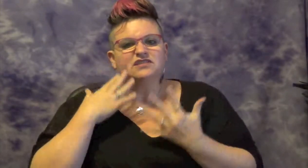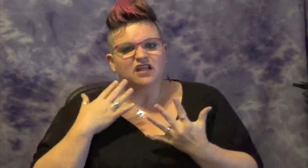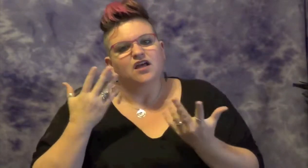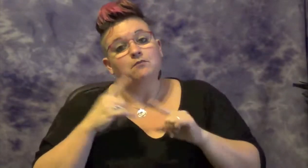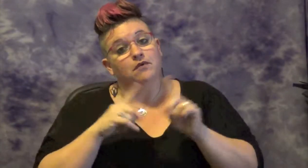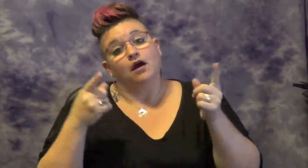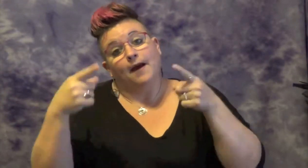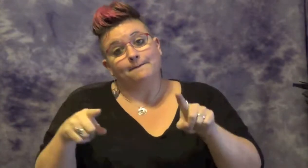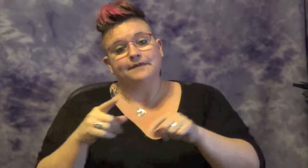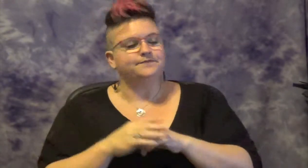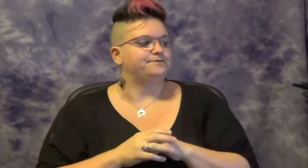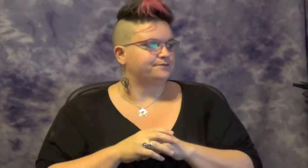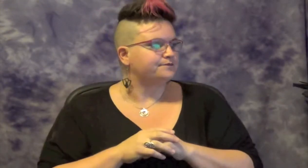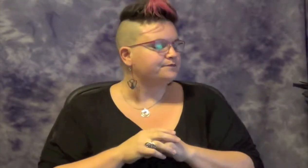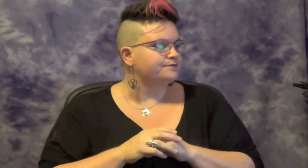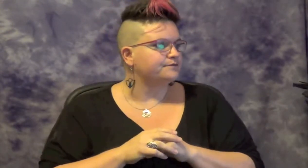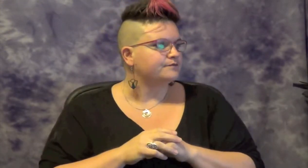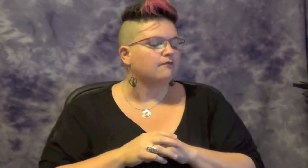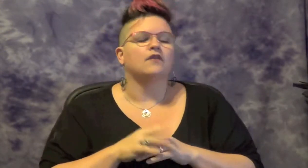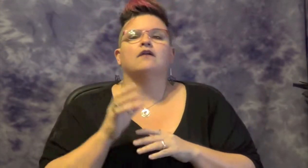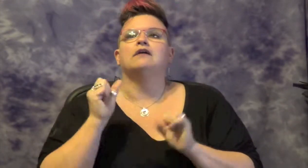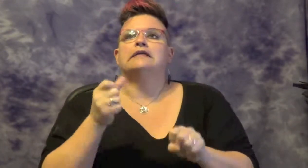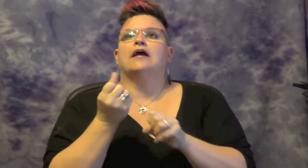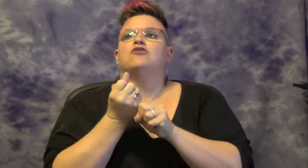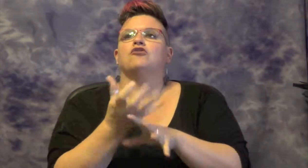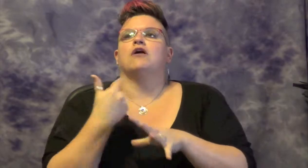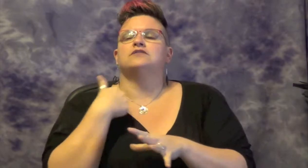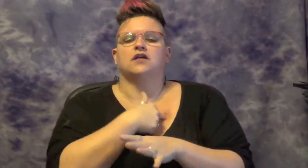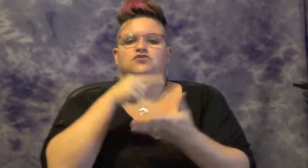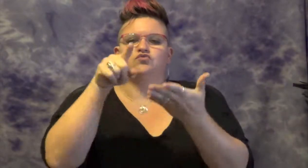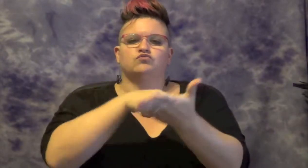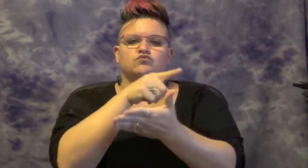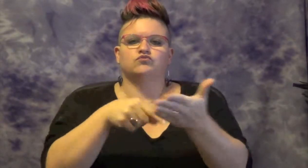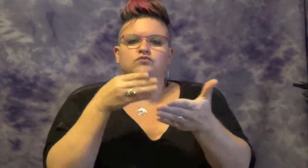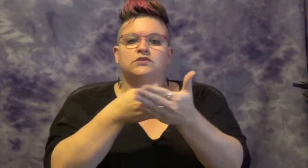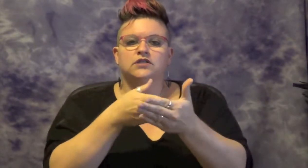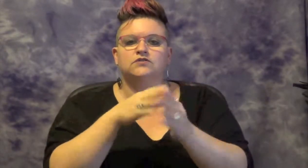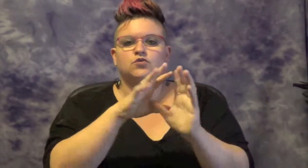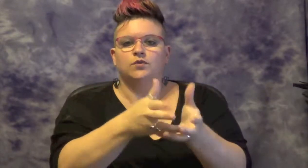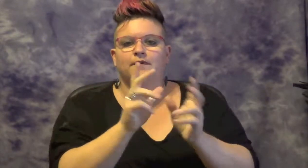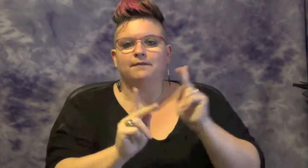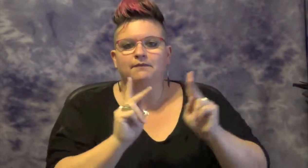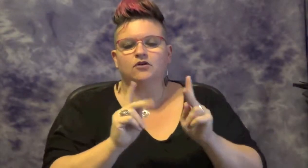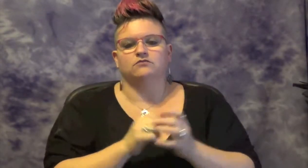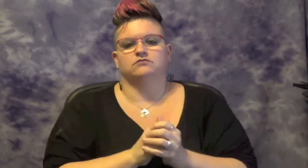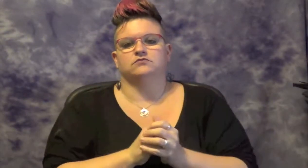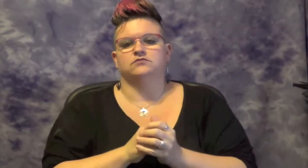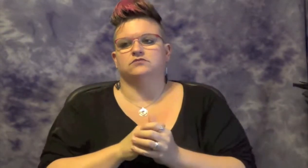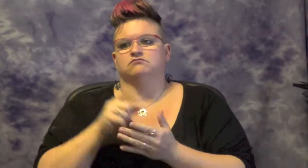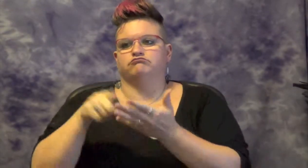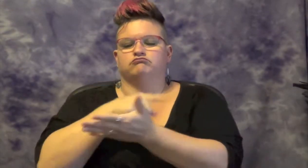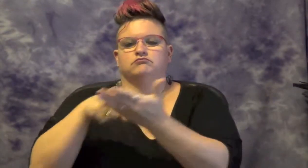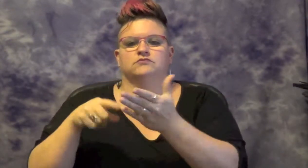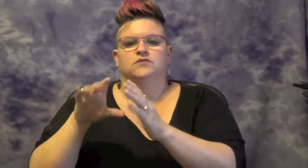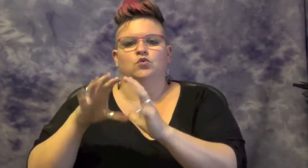as humans, that's just something that happens, but we have to also pay attention to those. It causes us to discriminate against a certain group of